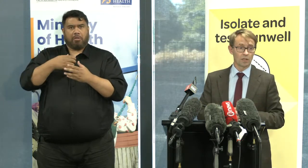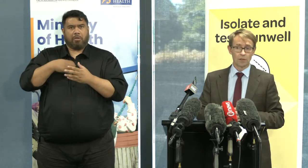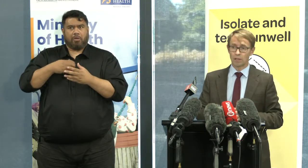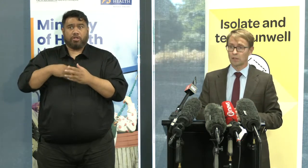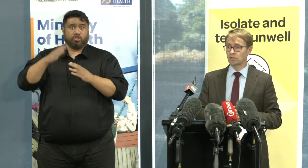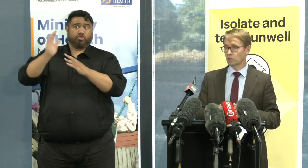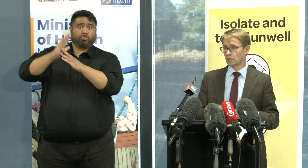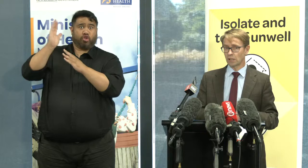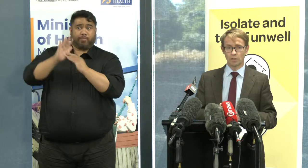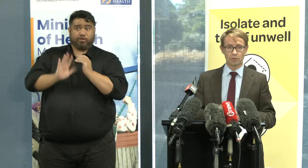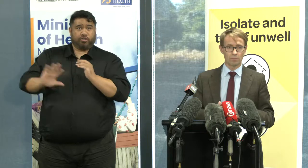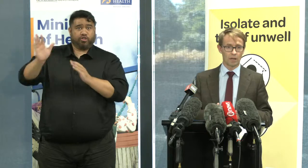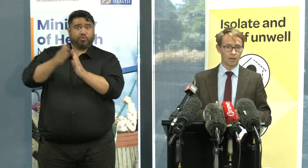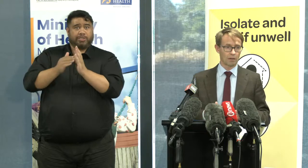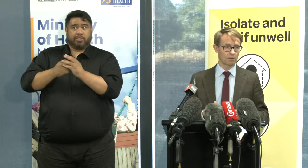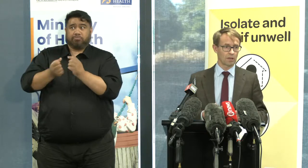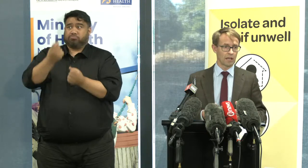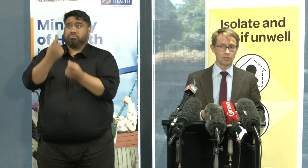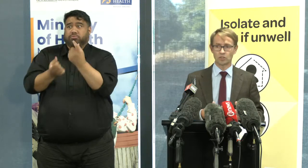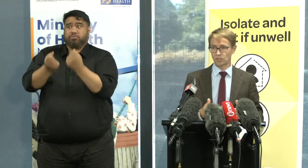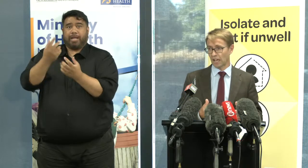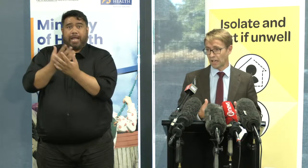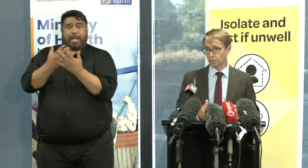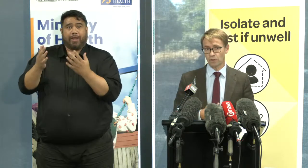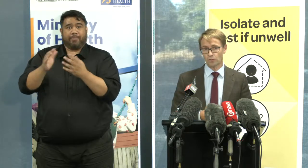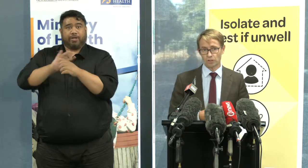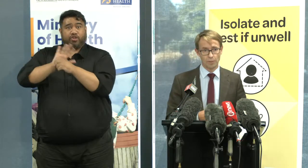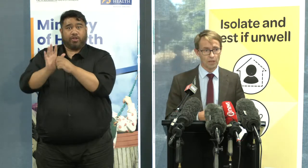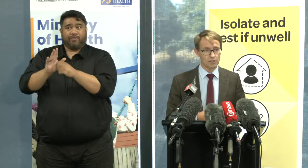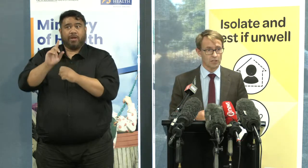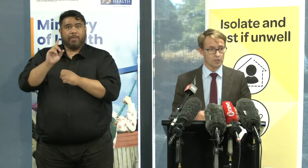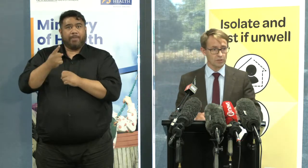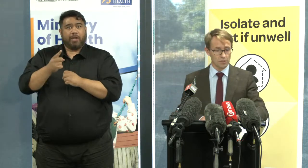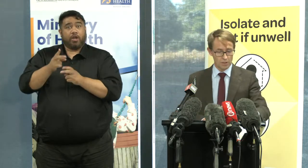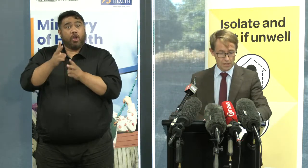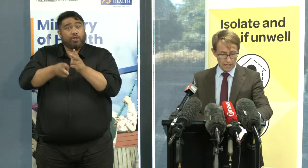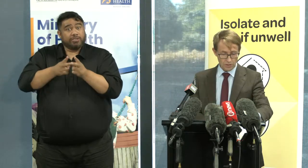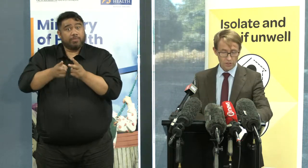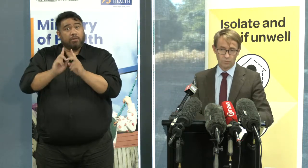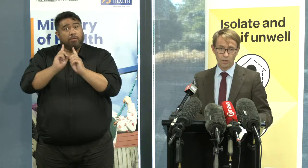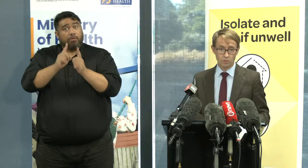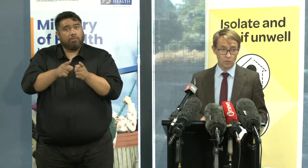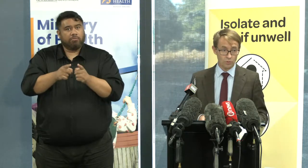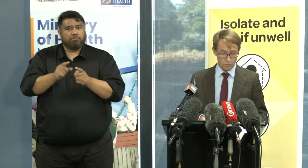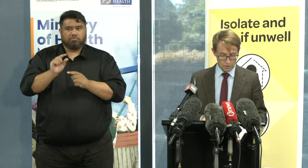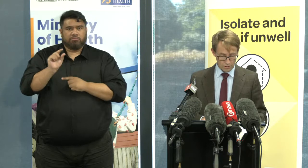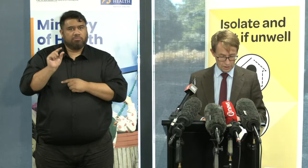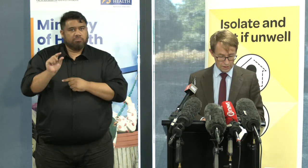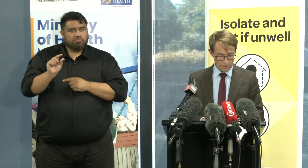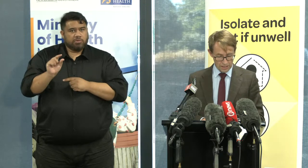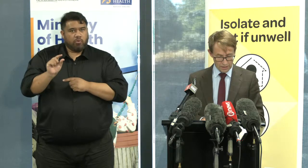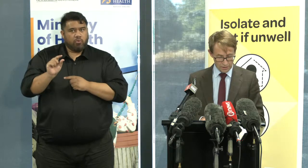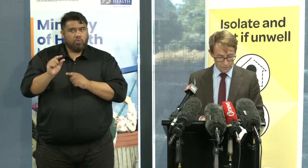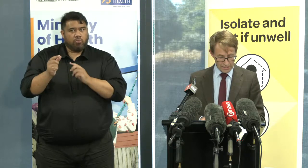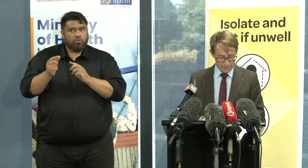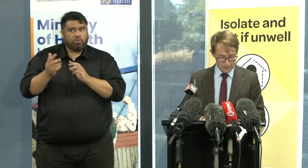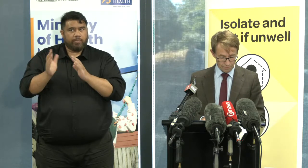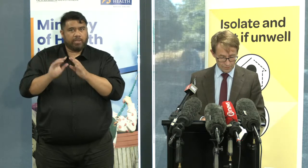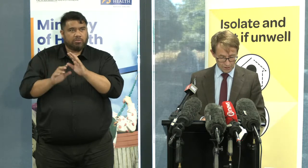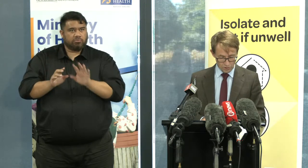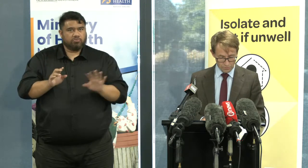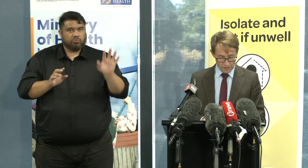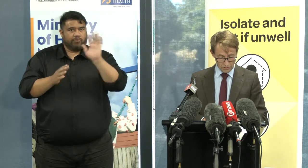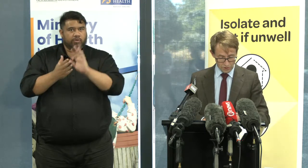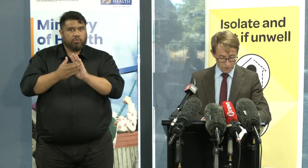country, but has only ever had just a handful of hospitalisations and just 1 or 2 a day in the